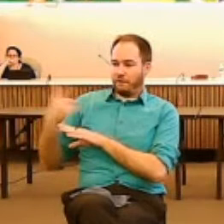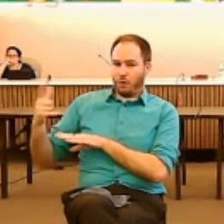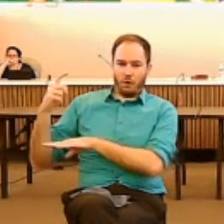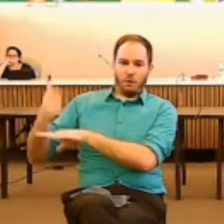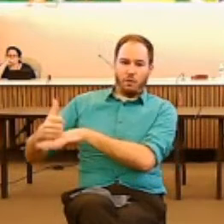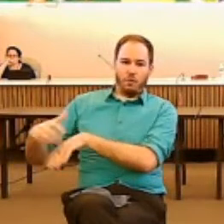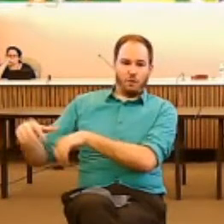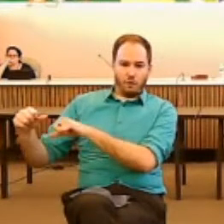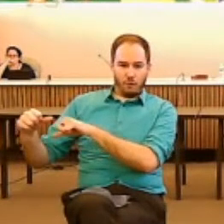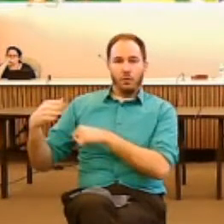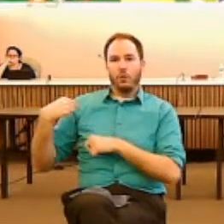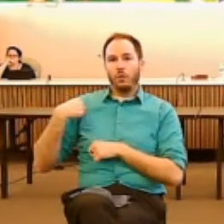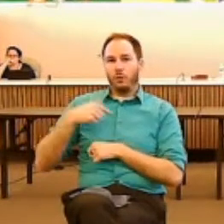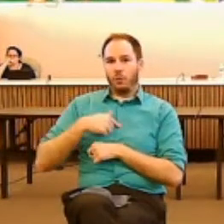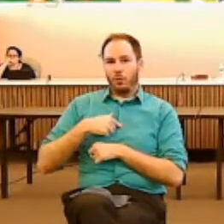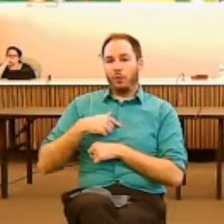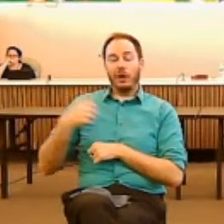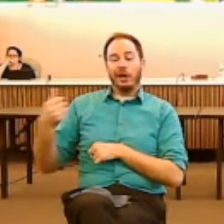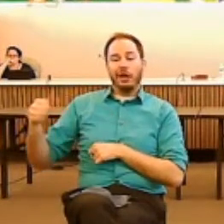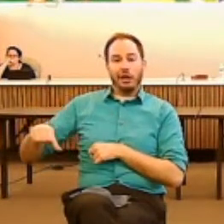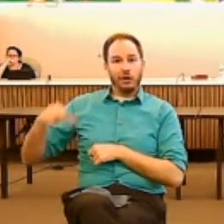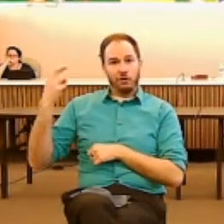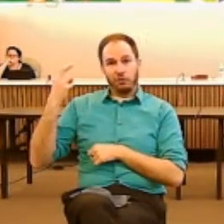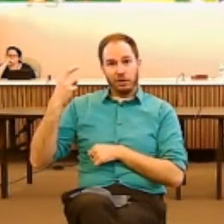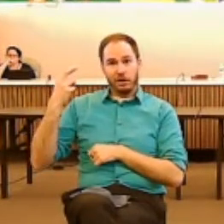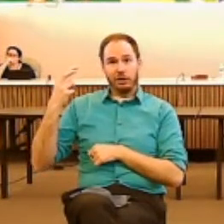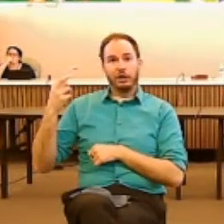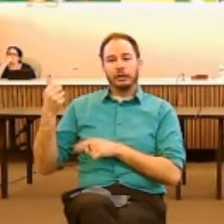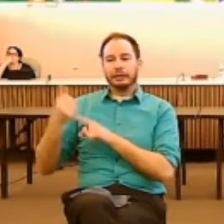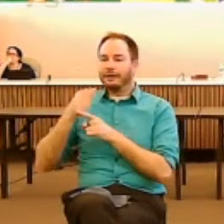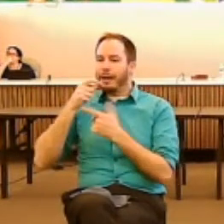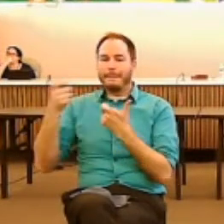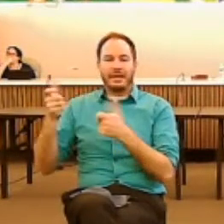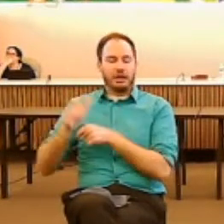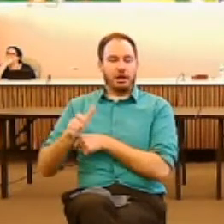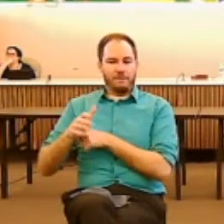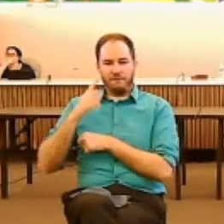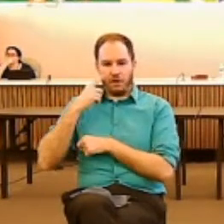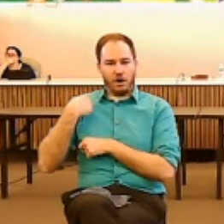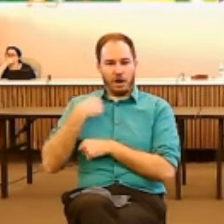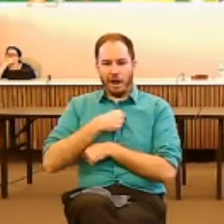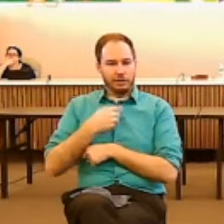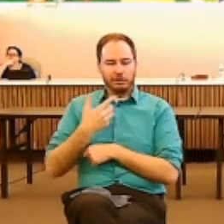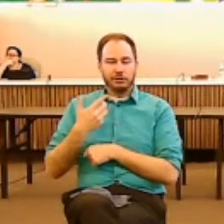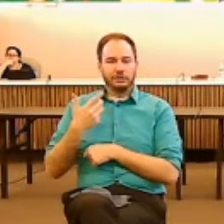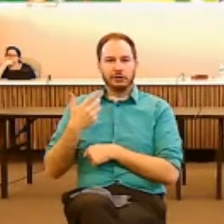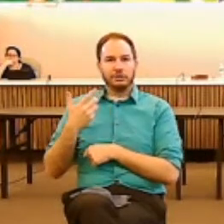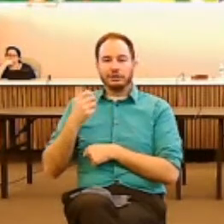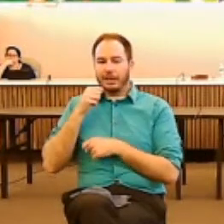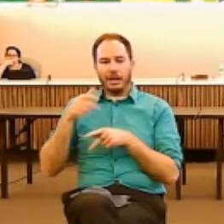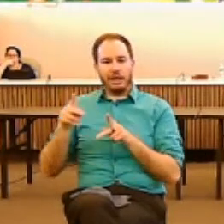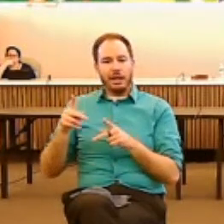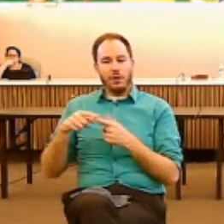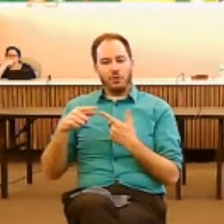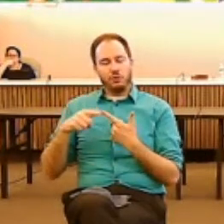and we passed on it because it just wasn't big enough. Right. For us. It didn't allow us